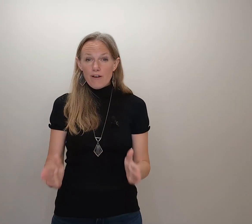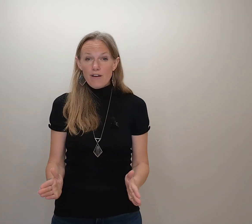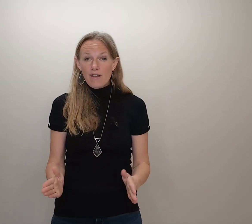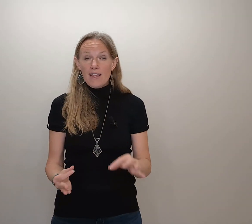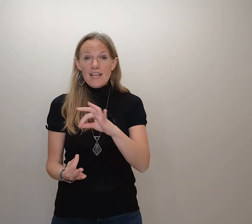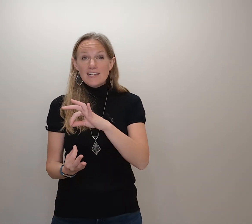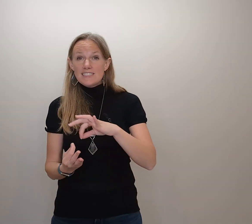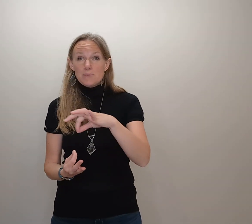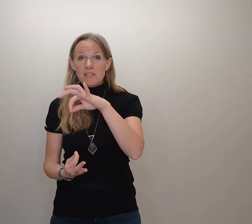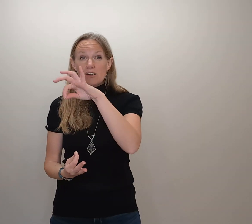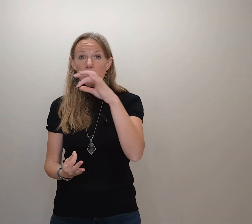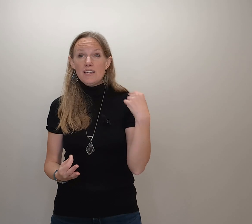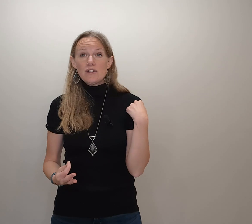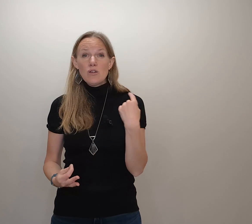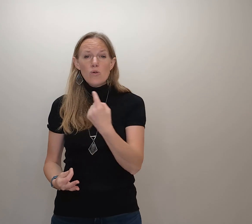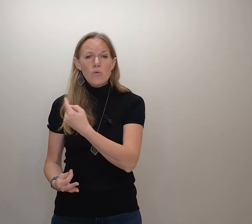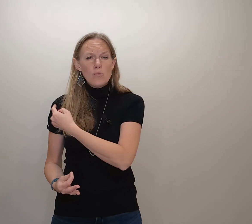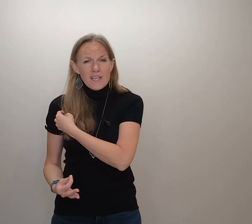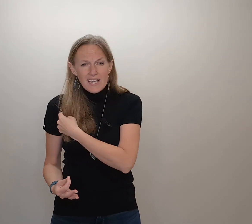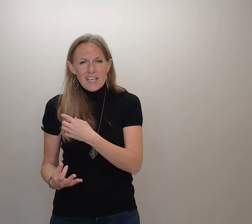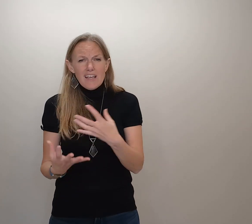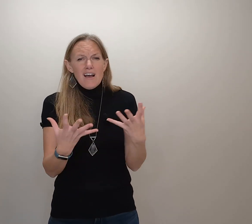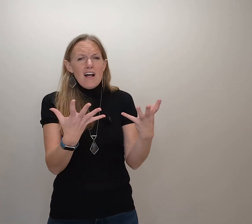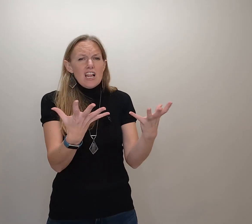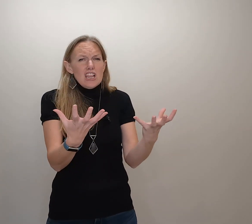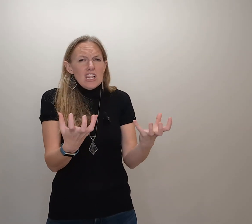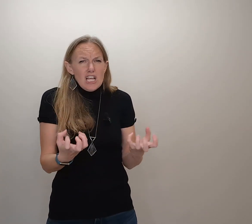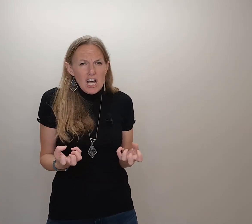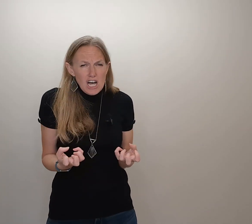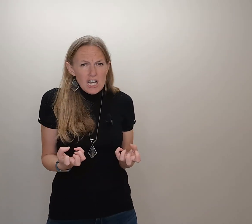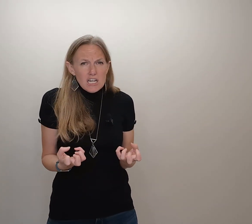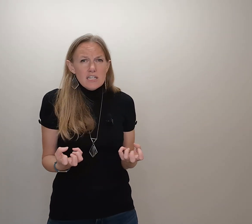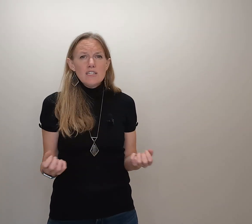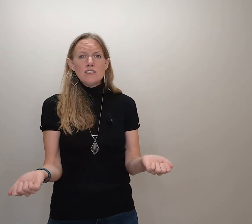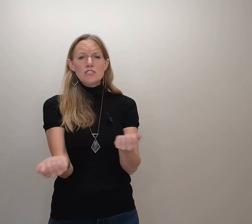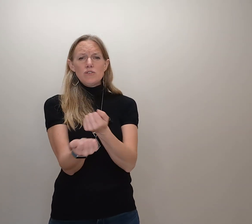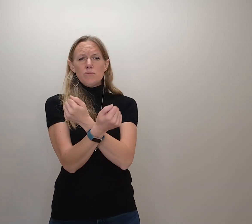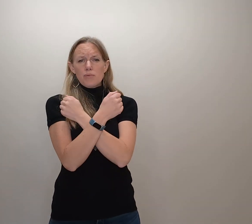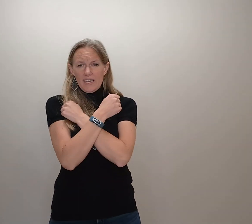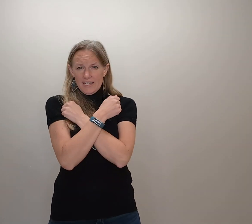keeper, spirit, we long to